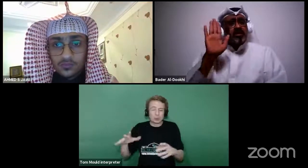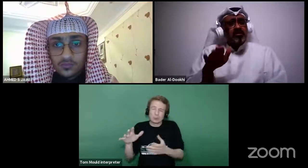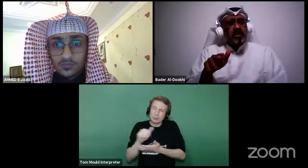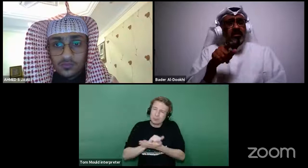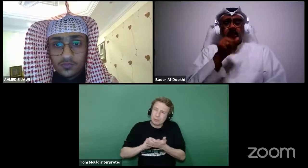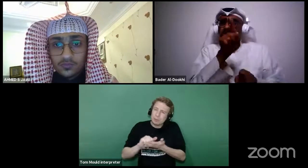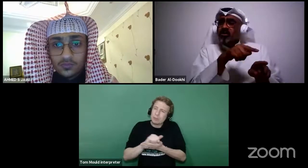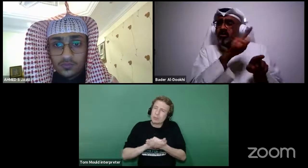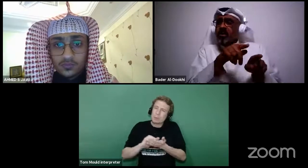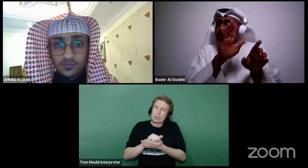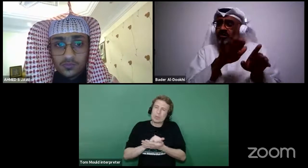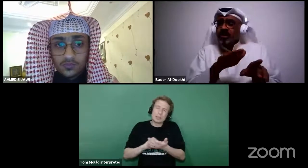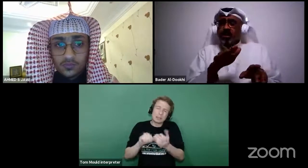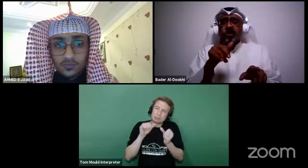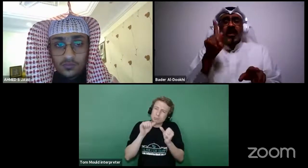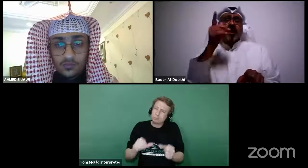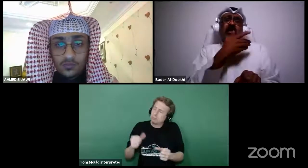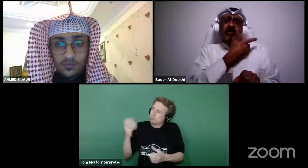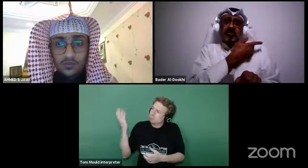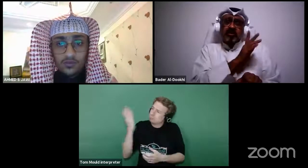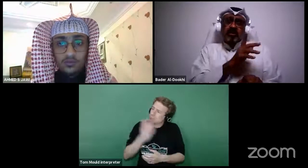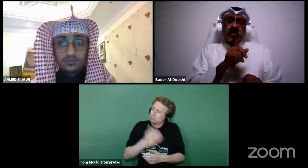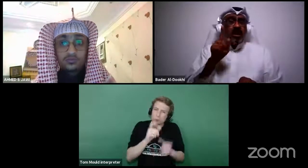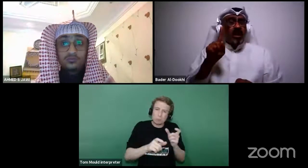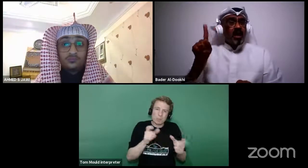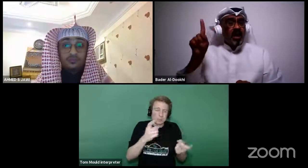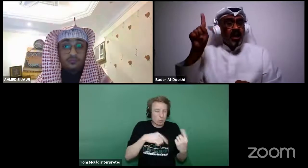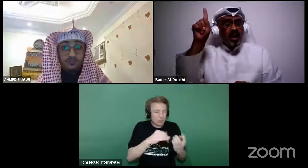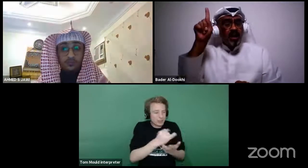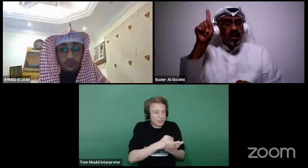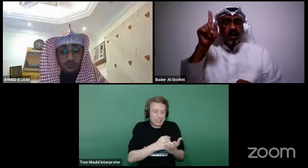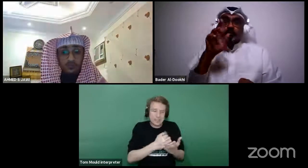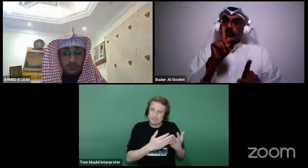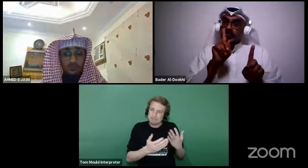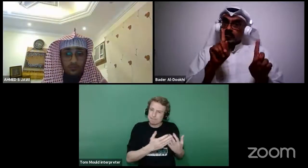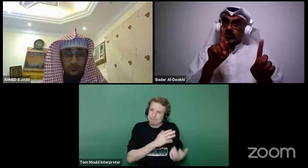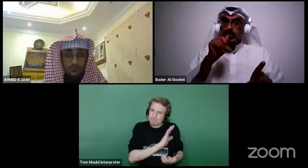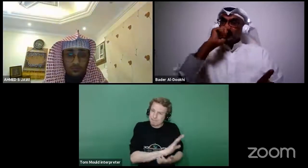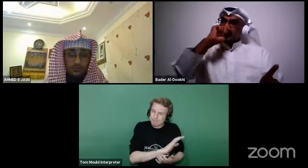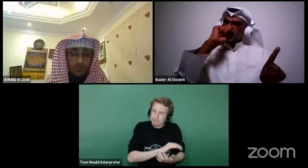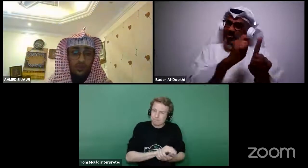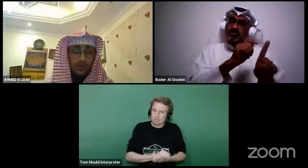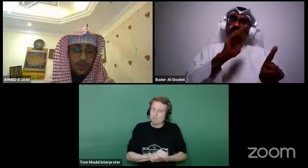wrongdoing, and verily your Lord is also severe in punishment.